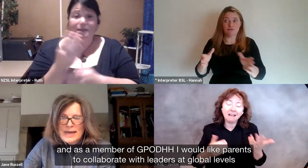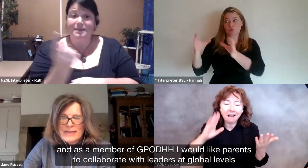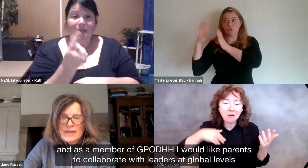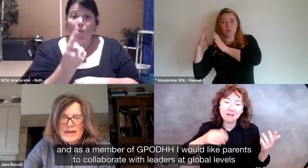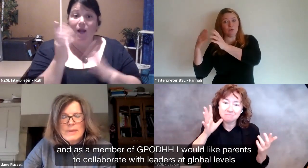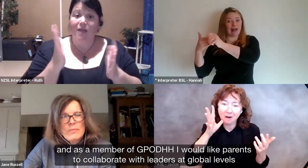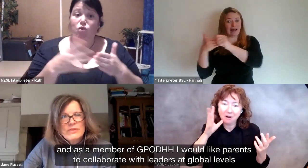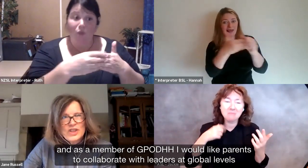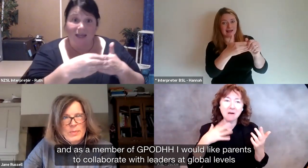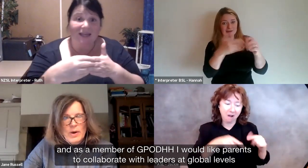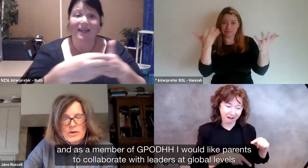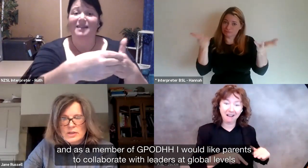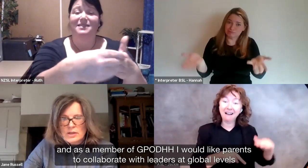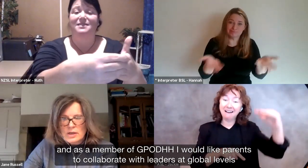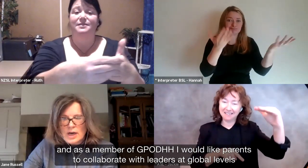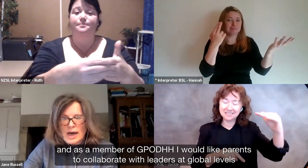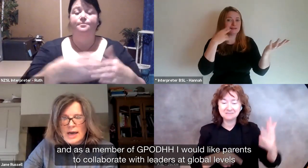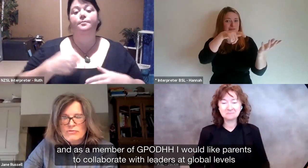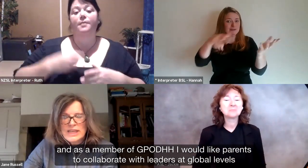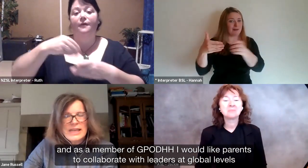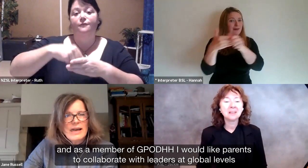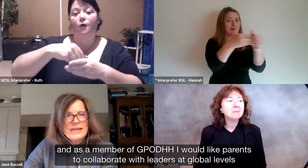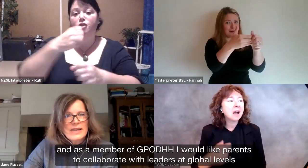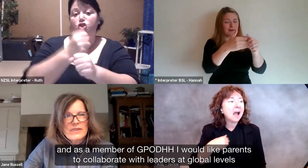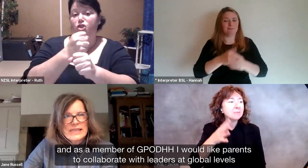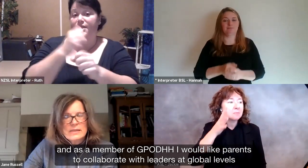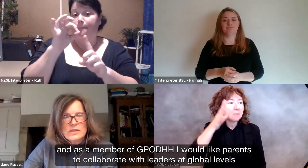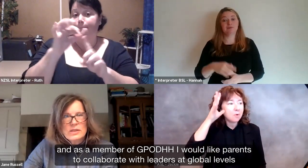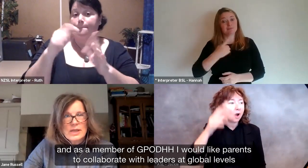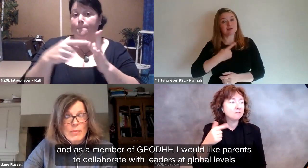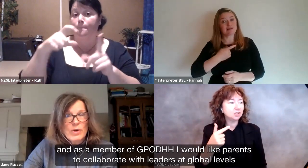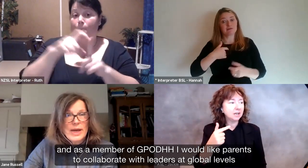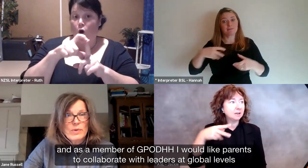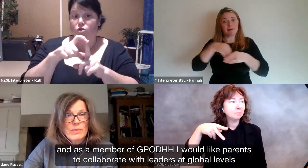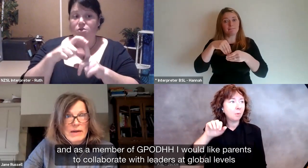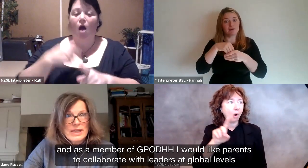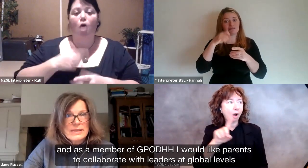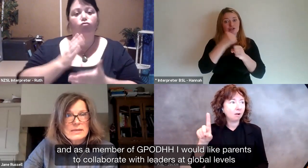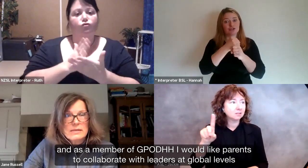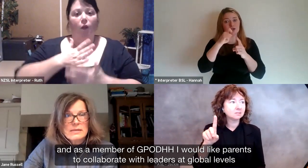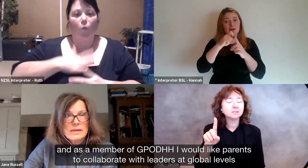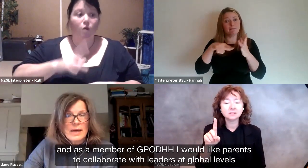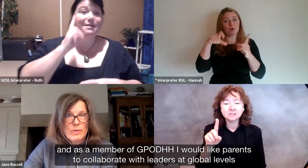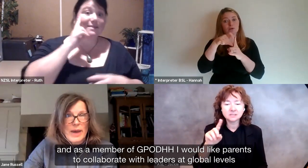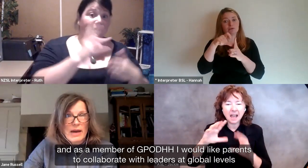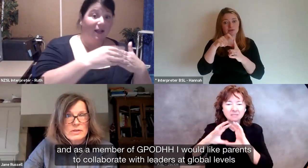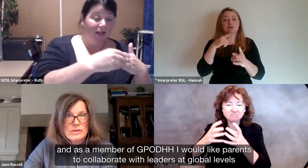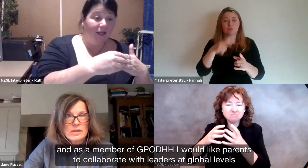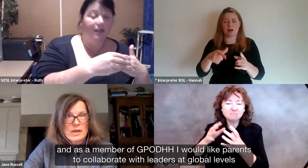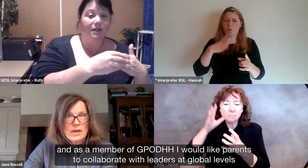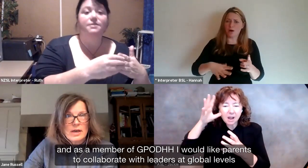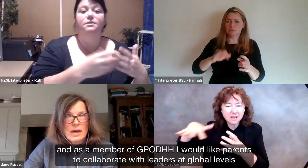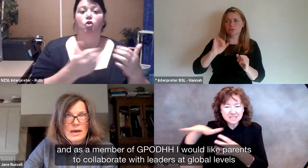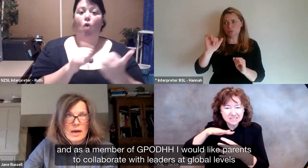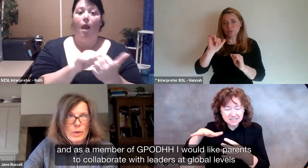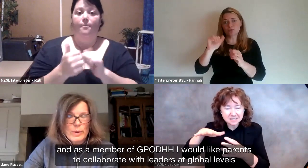Someone as a member of GPOD, I'd really like deaf leaders to collaborate with parent leaders and with parents